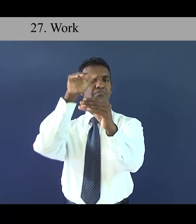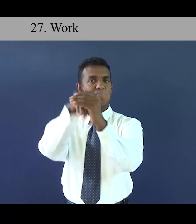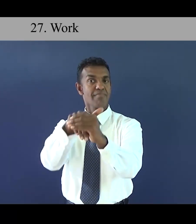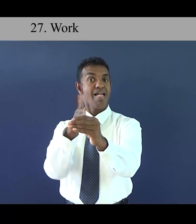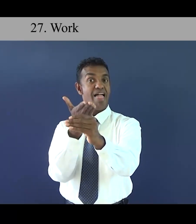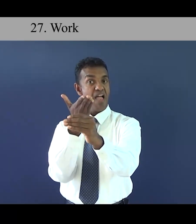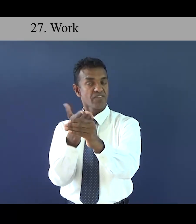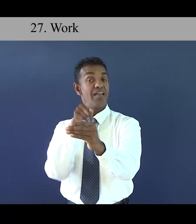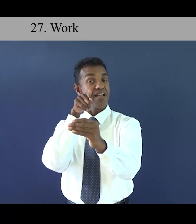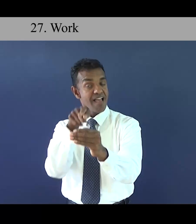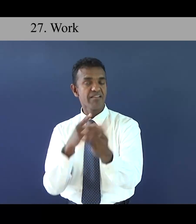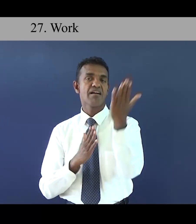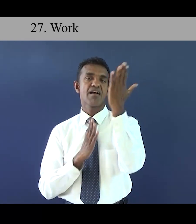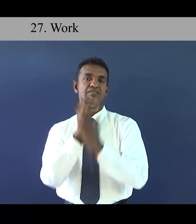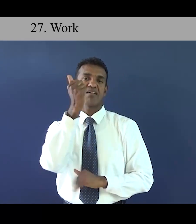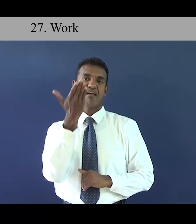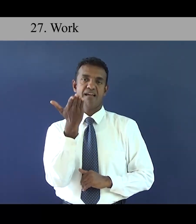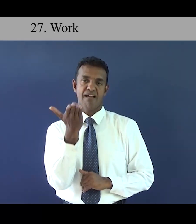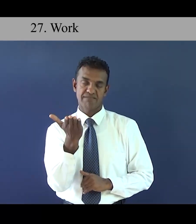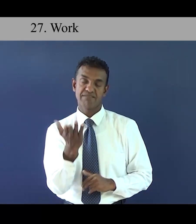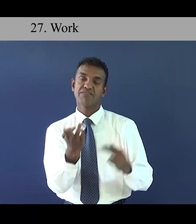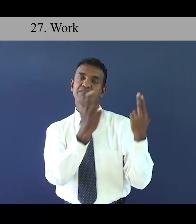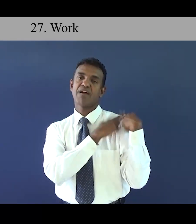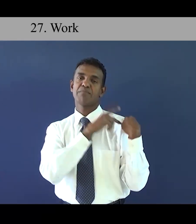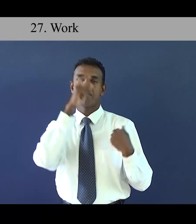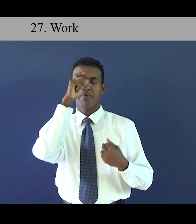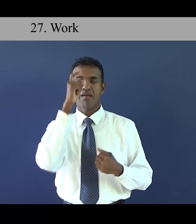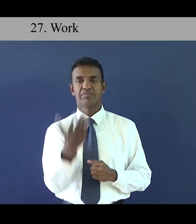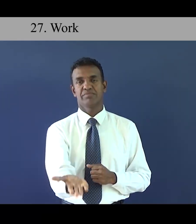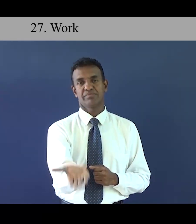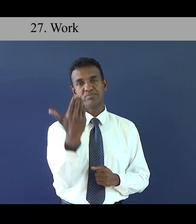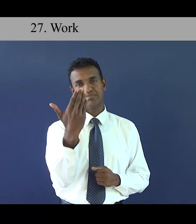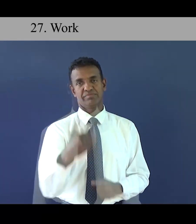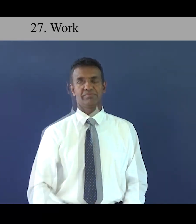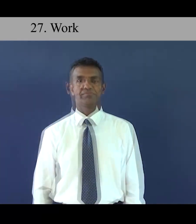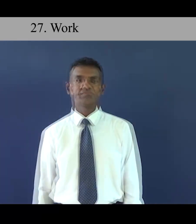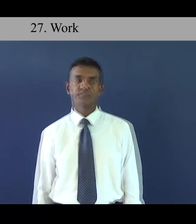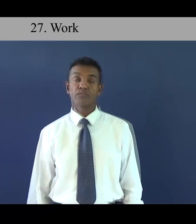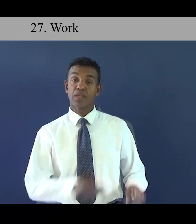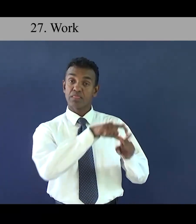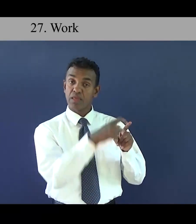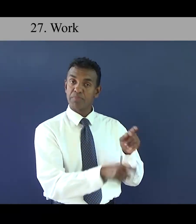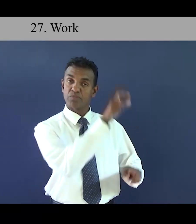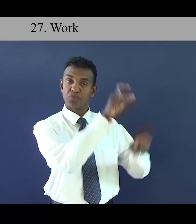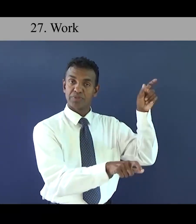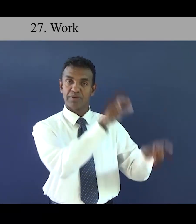making sure disabled people can go on work programs and work